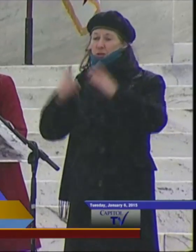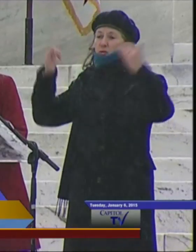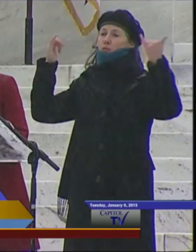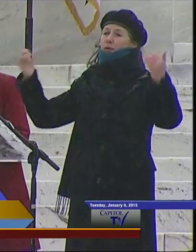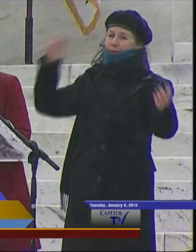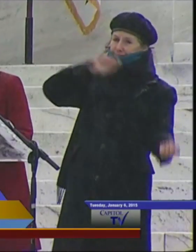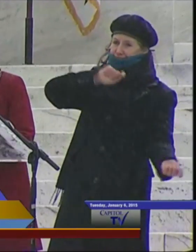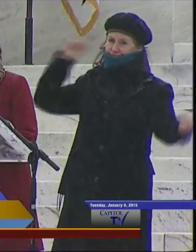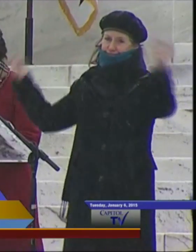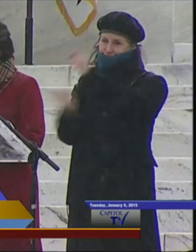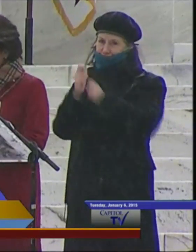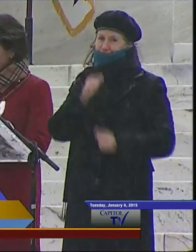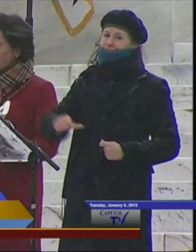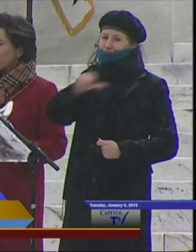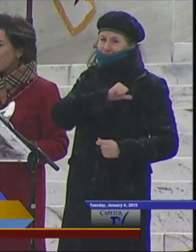change that attitude.